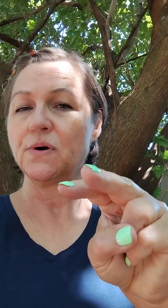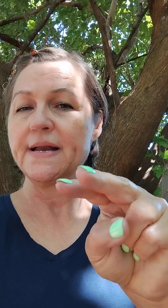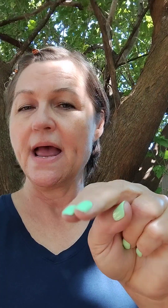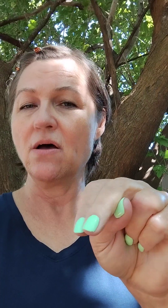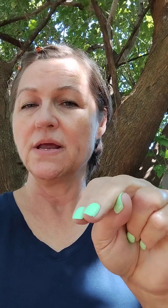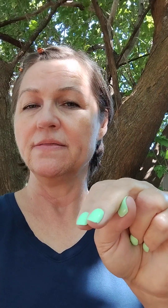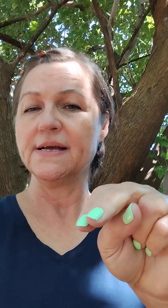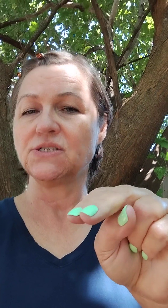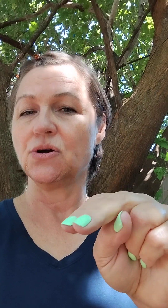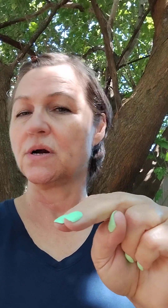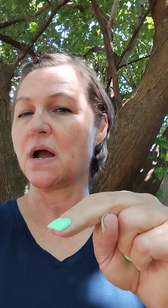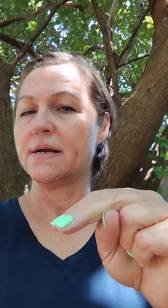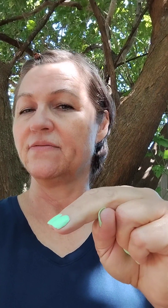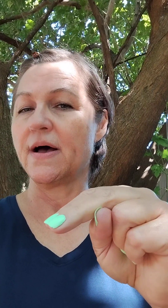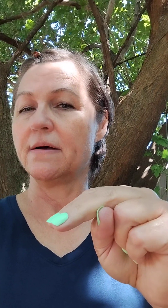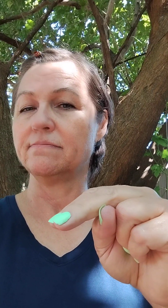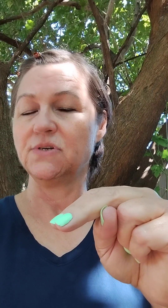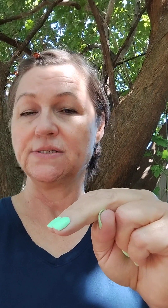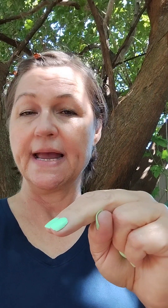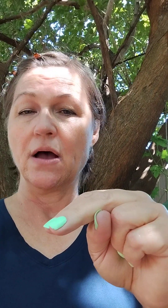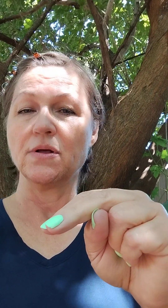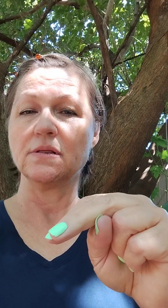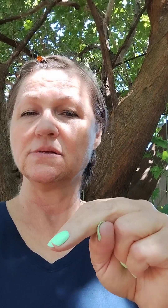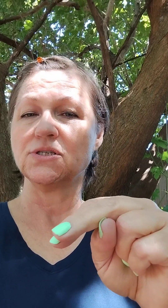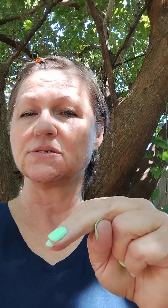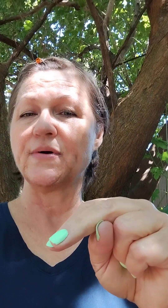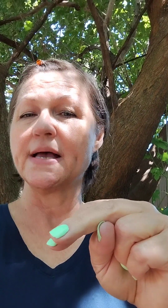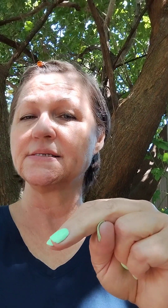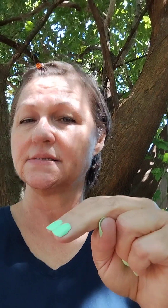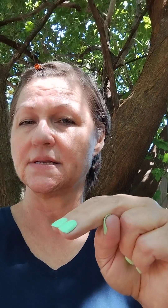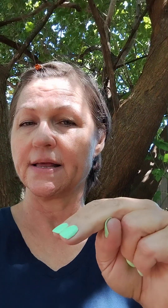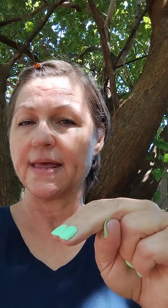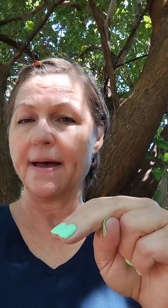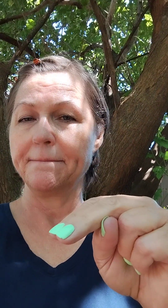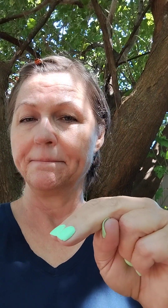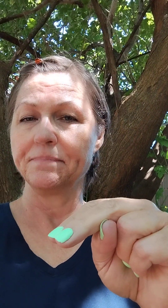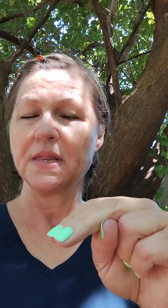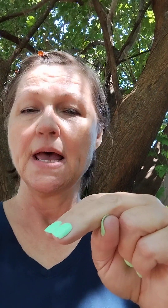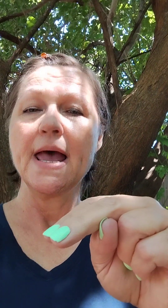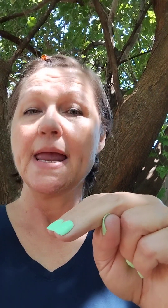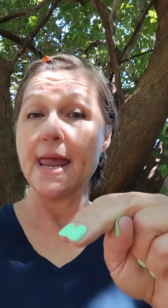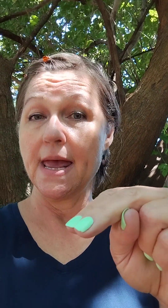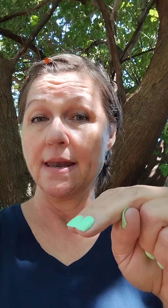are down and these 2 are kind of up. You see how it just rests like that? N.